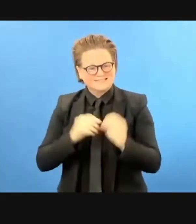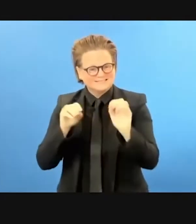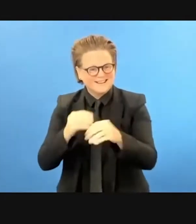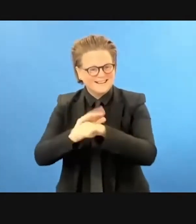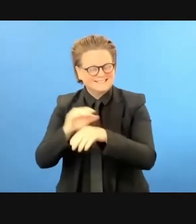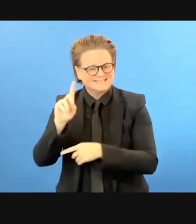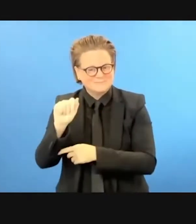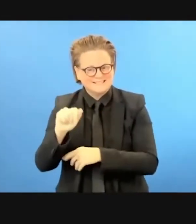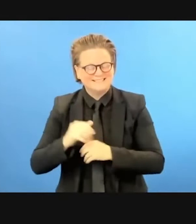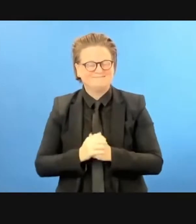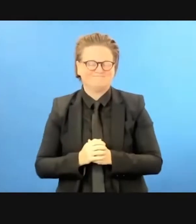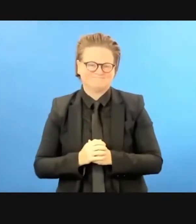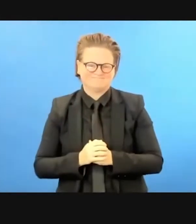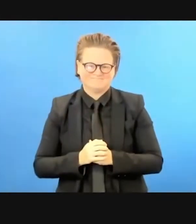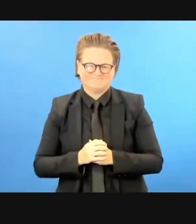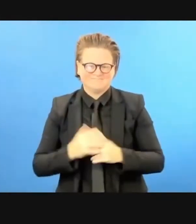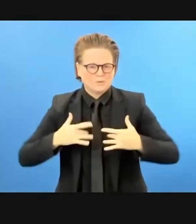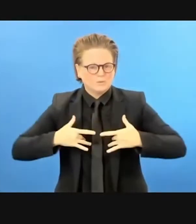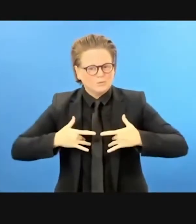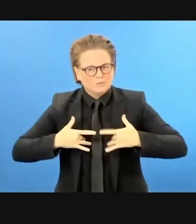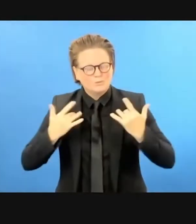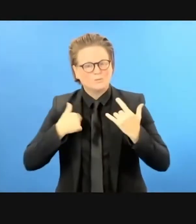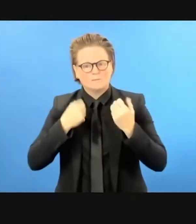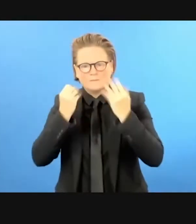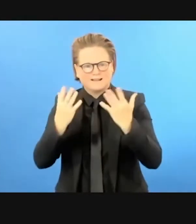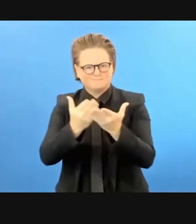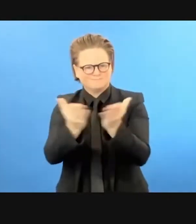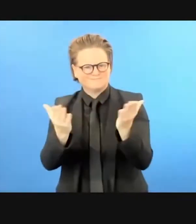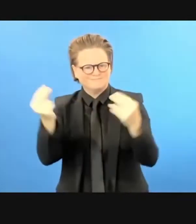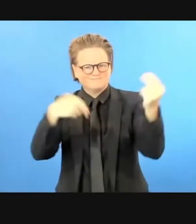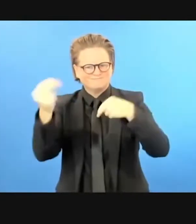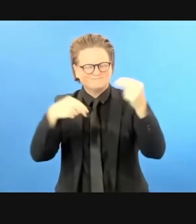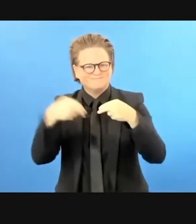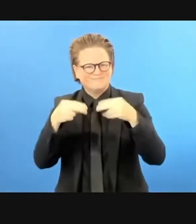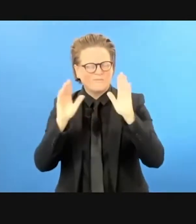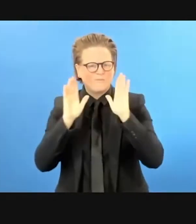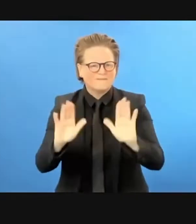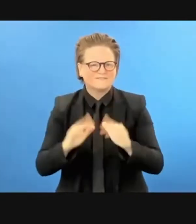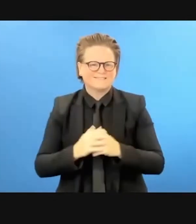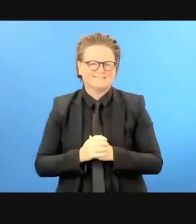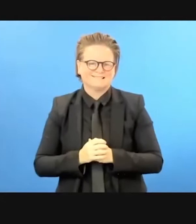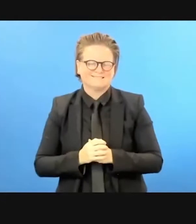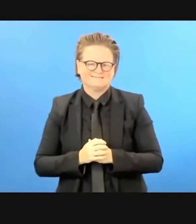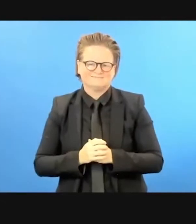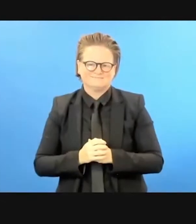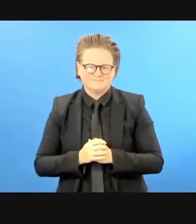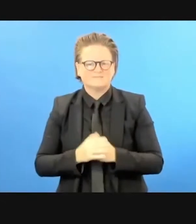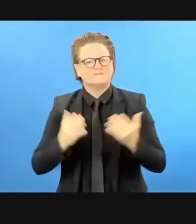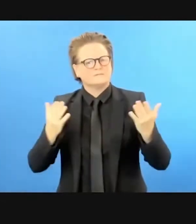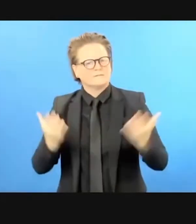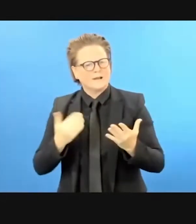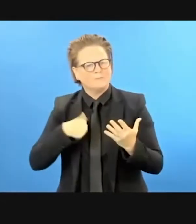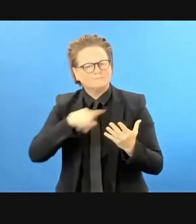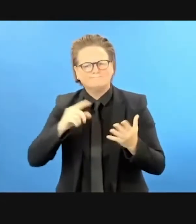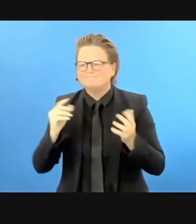and excited that so many of you have been able to join today to learn about the disability community